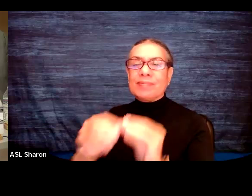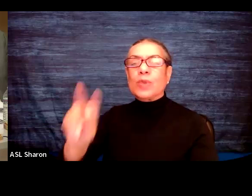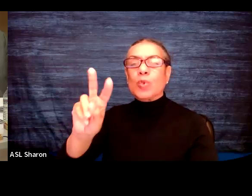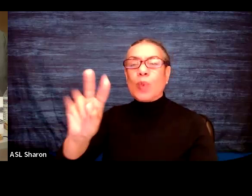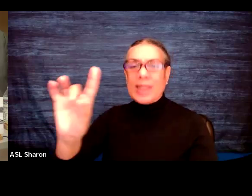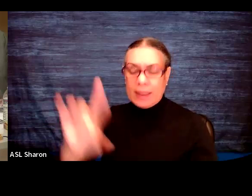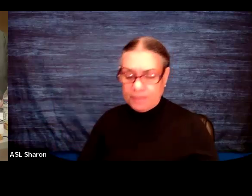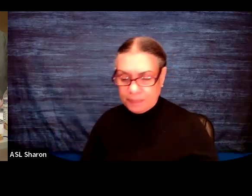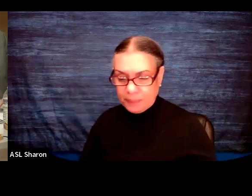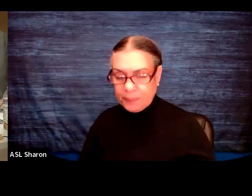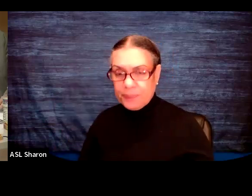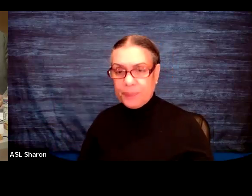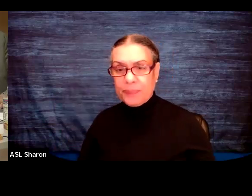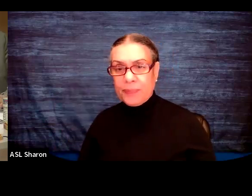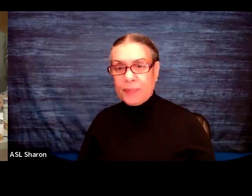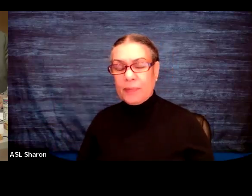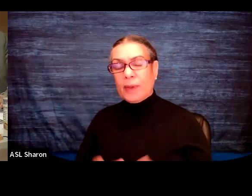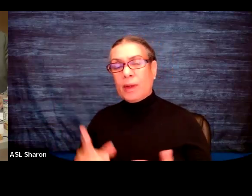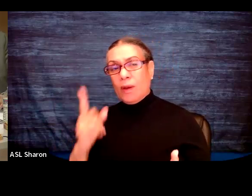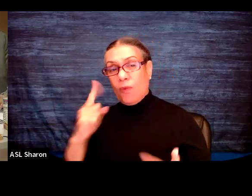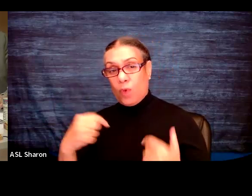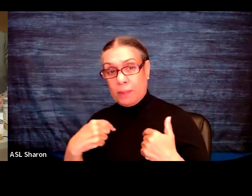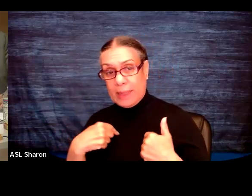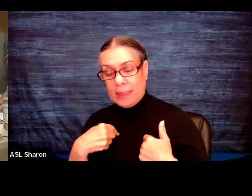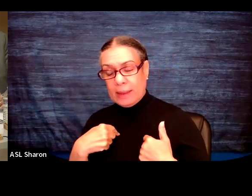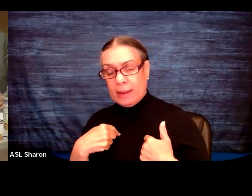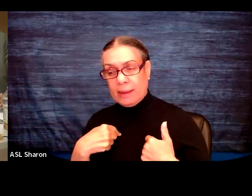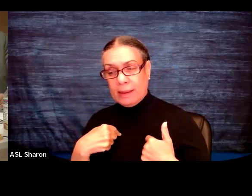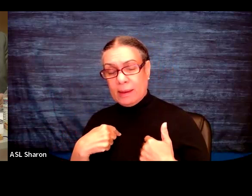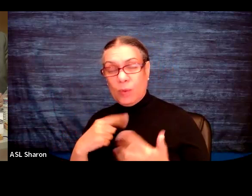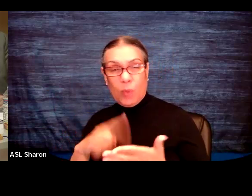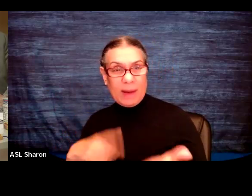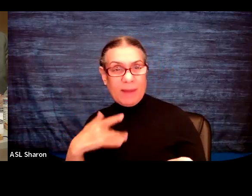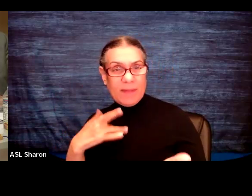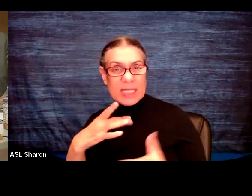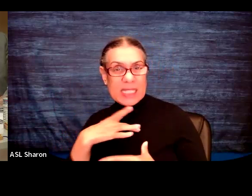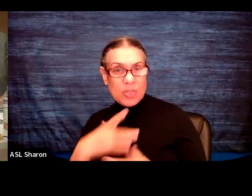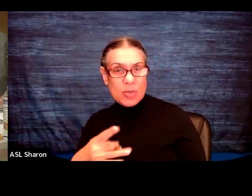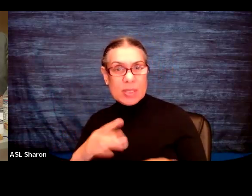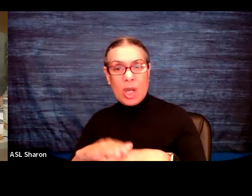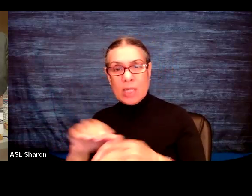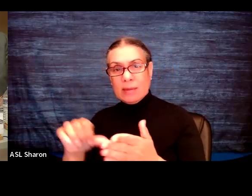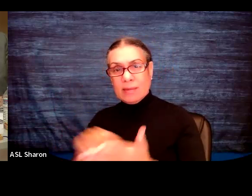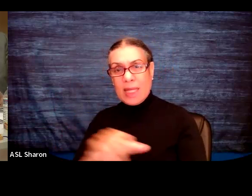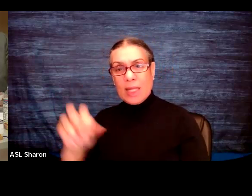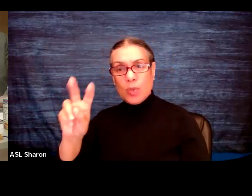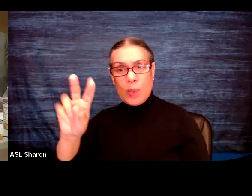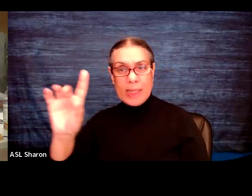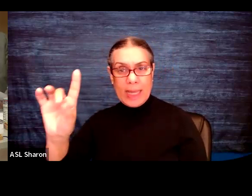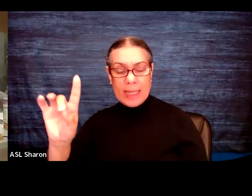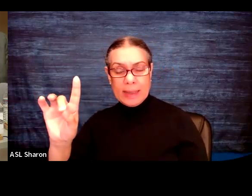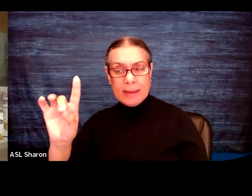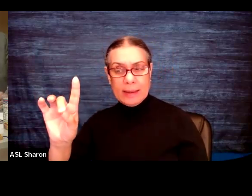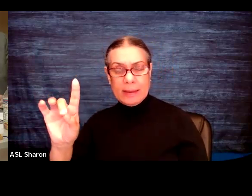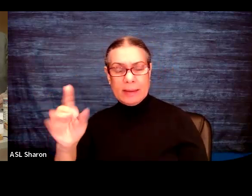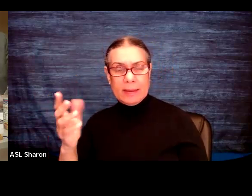So what's interesting about this particular slide to me is